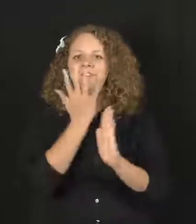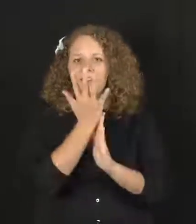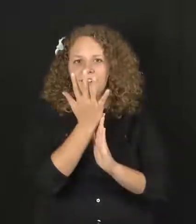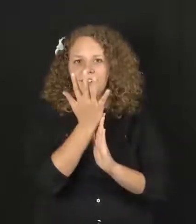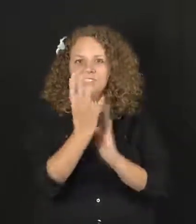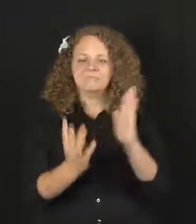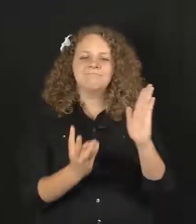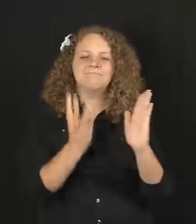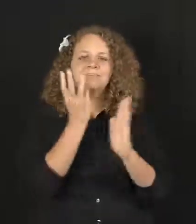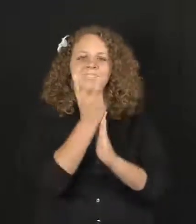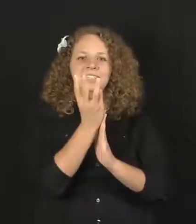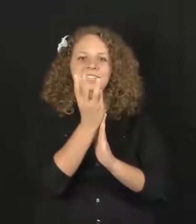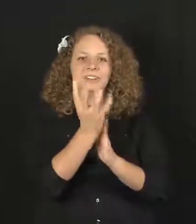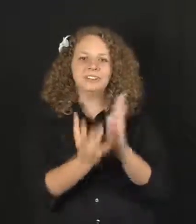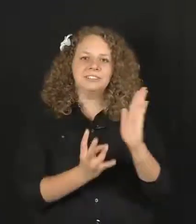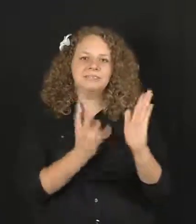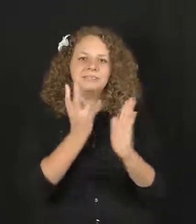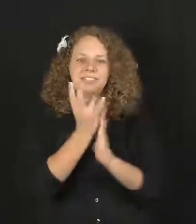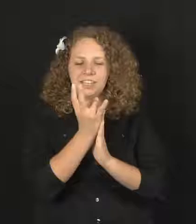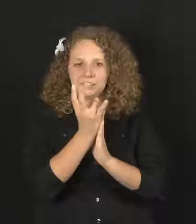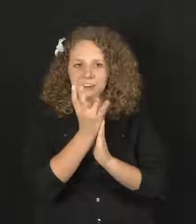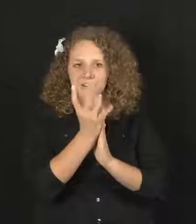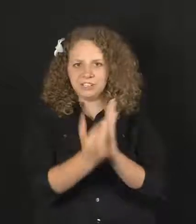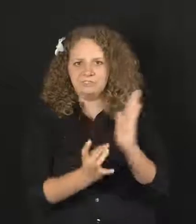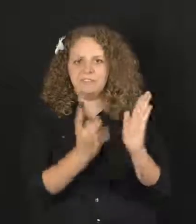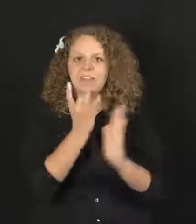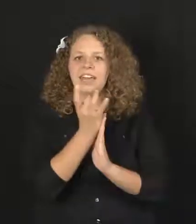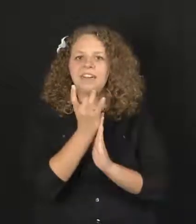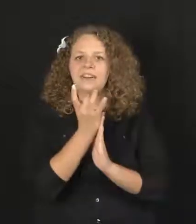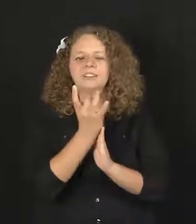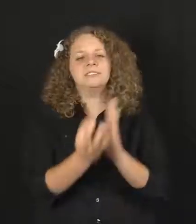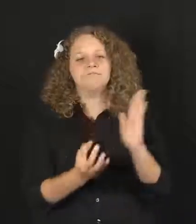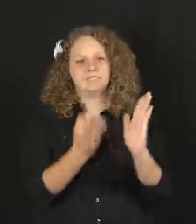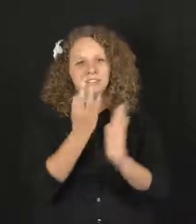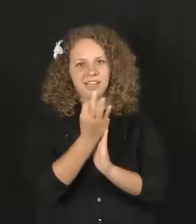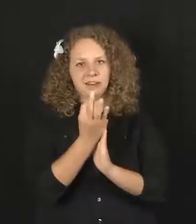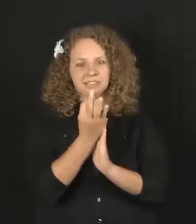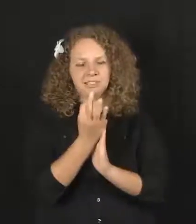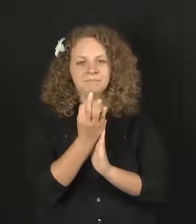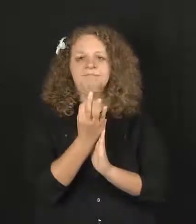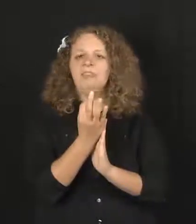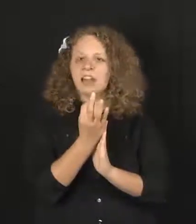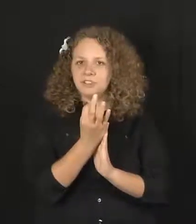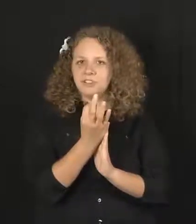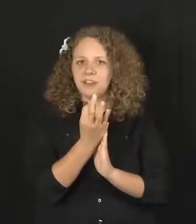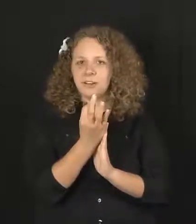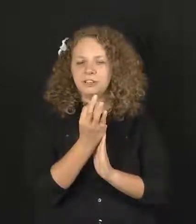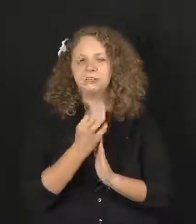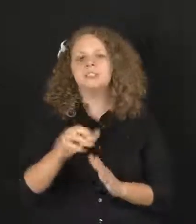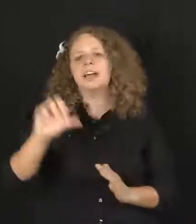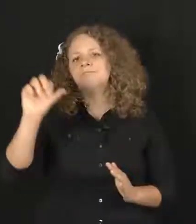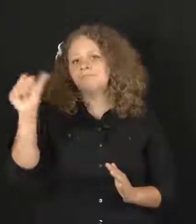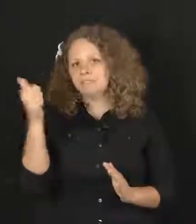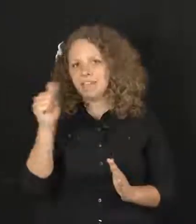5 hours, 6 hours, 7 hours, 8 hours, 9 hours. After 9 hours, you will sign